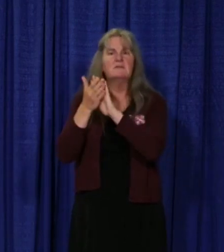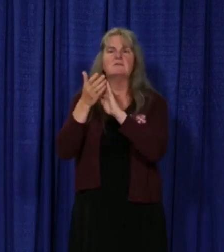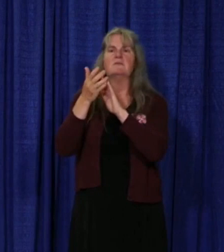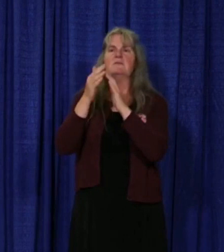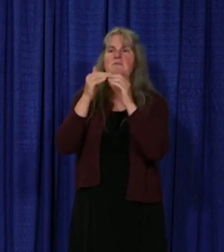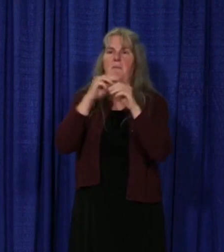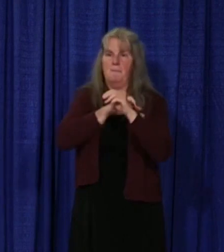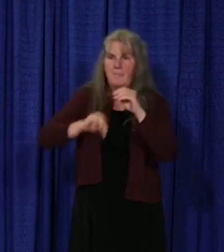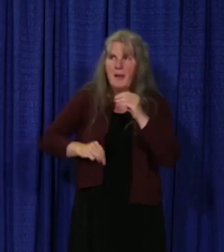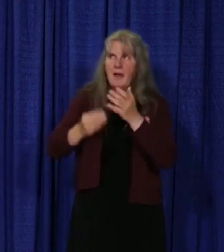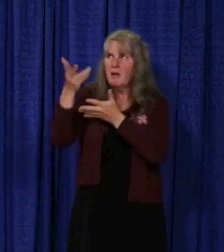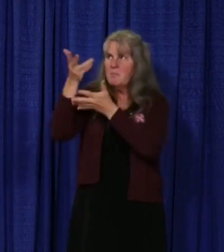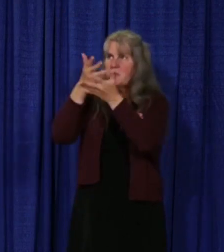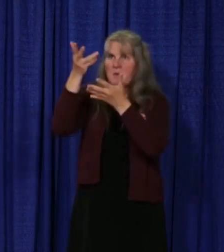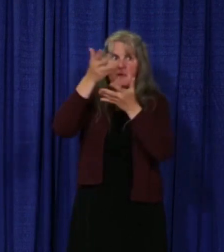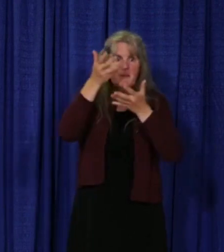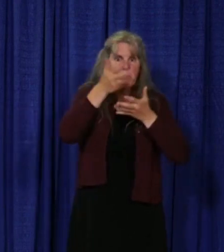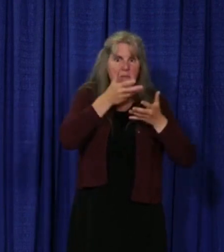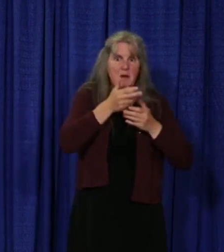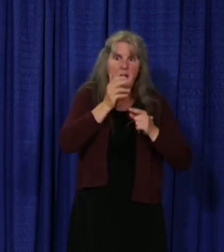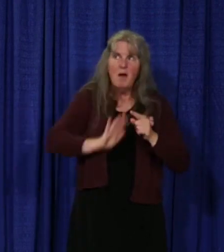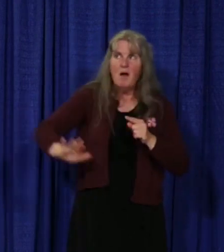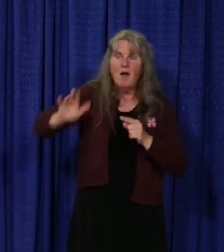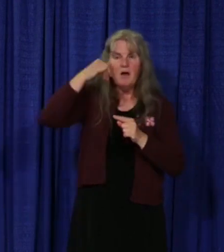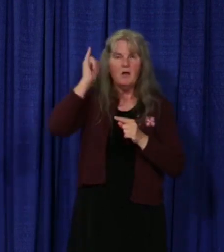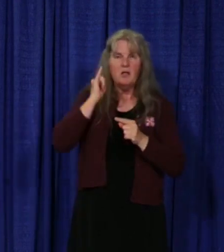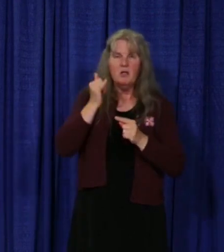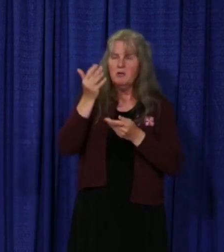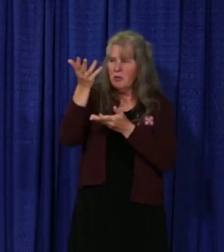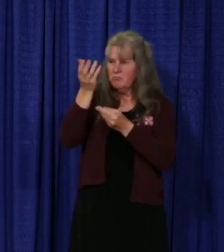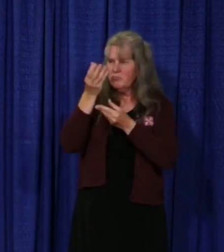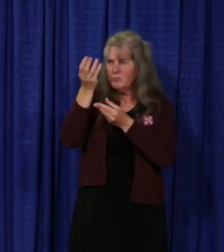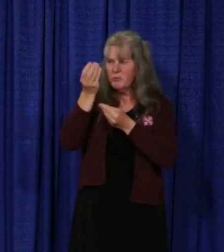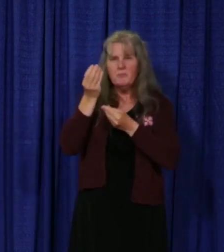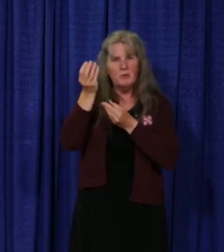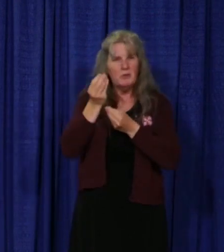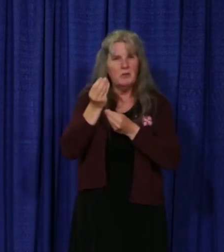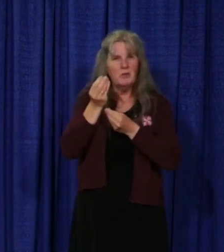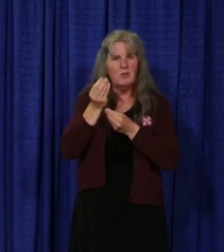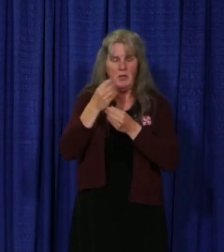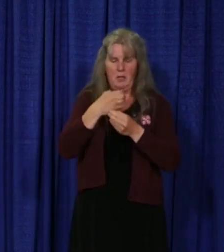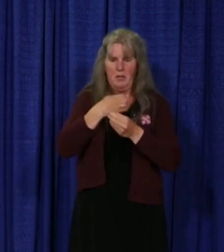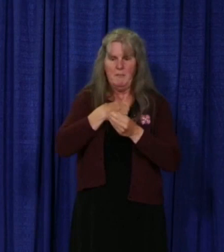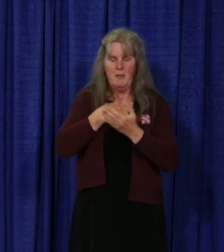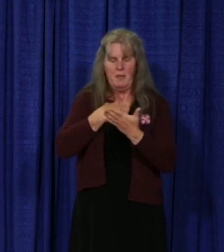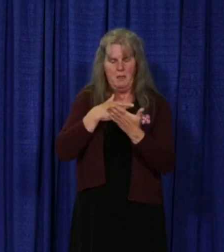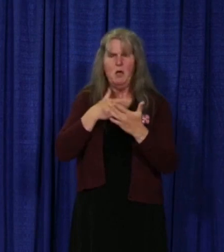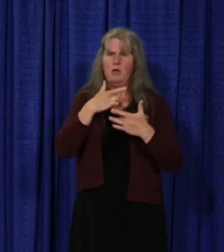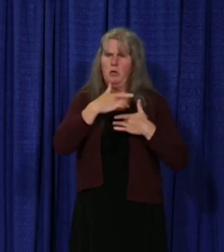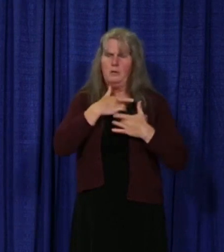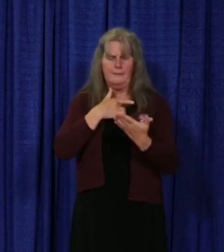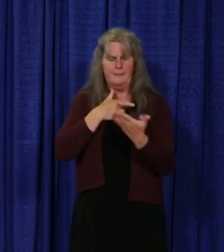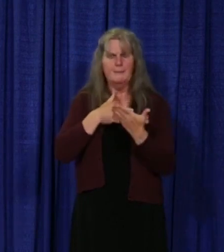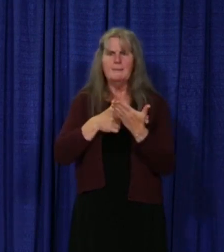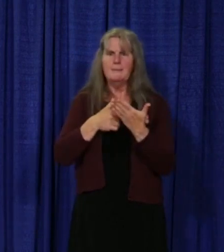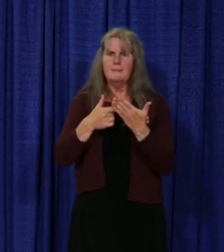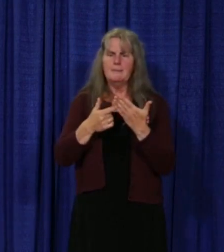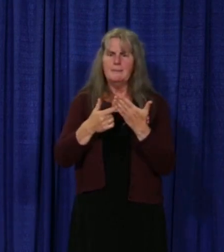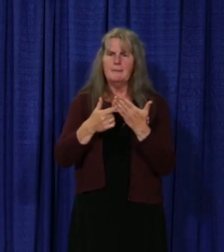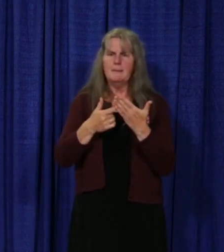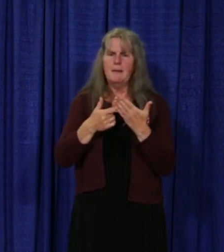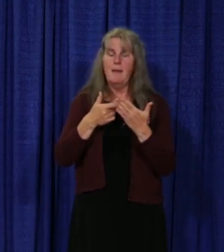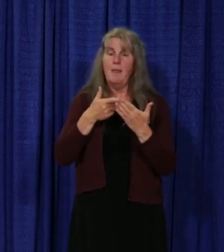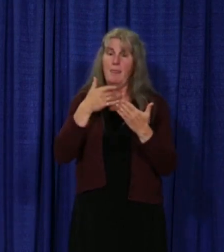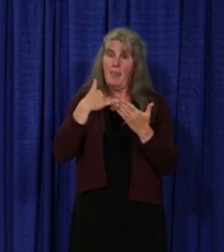councils, and anecdotal information. We hear a lot of concern. It doesn't